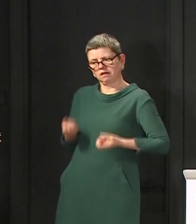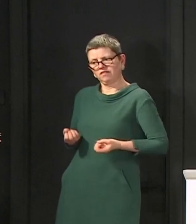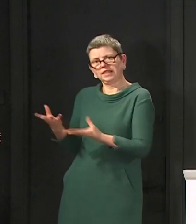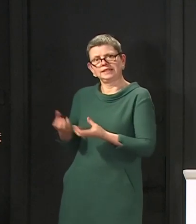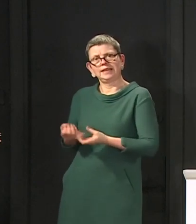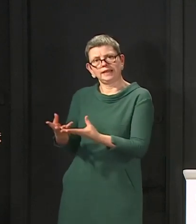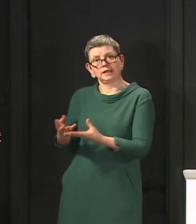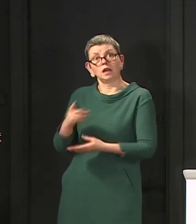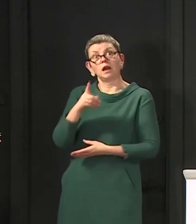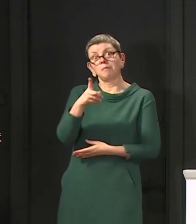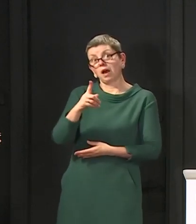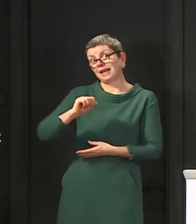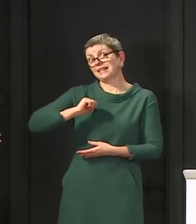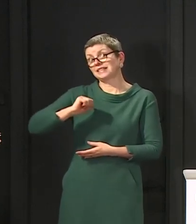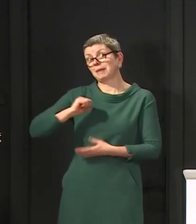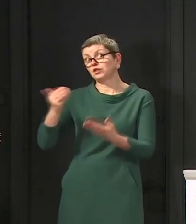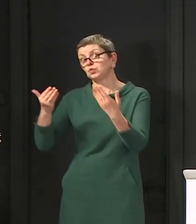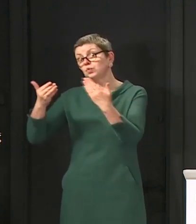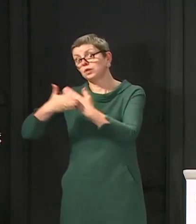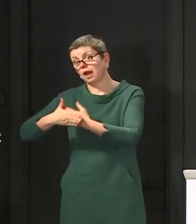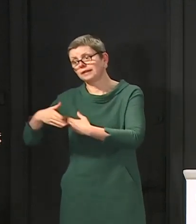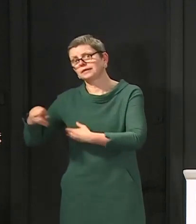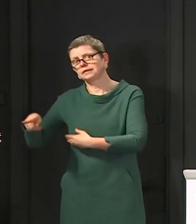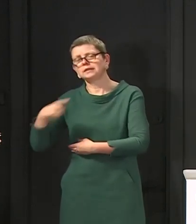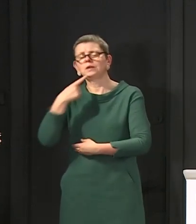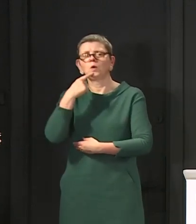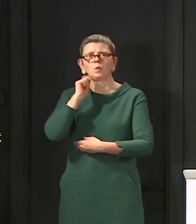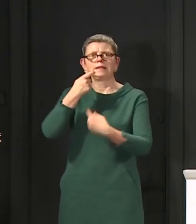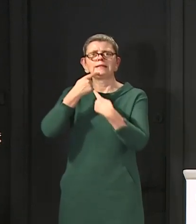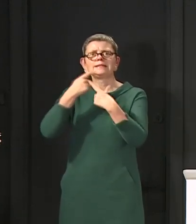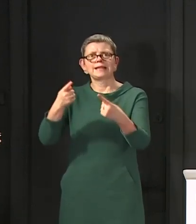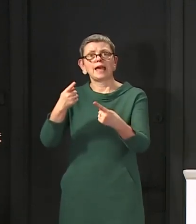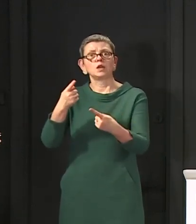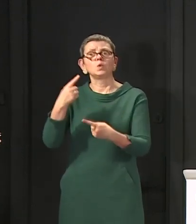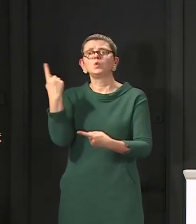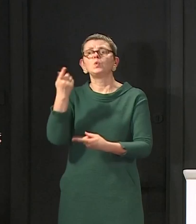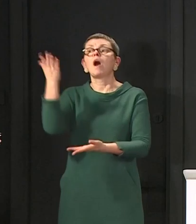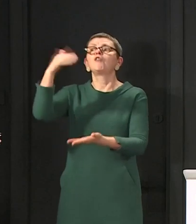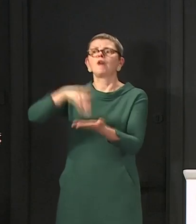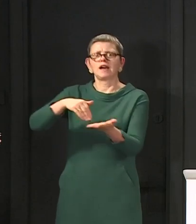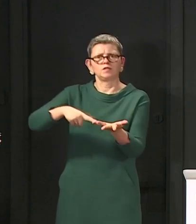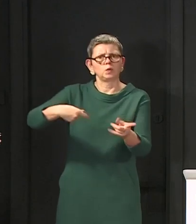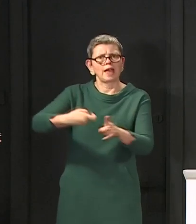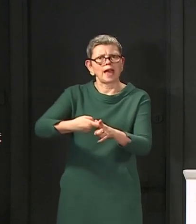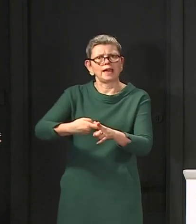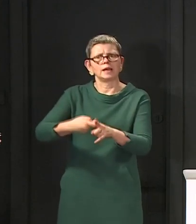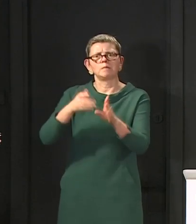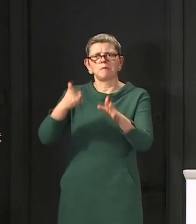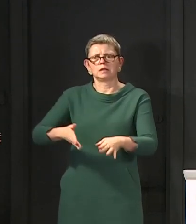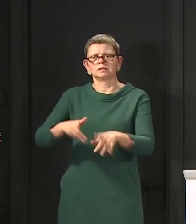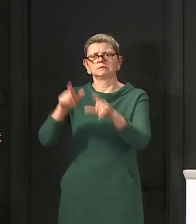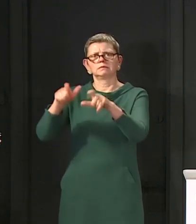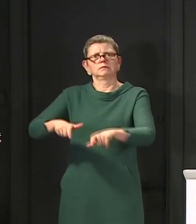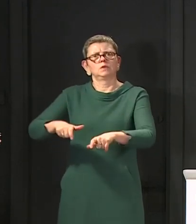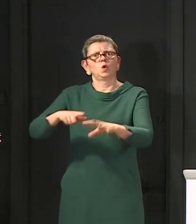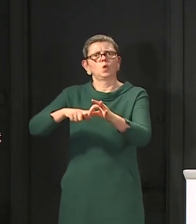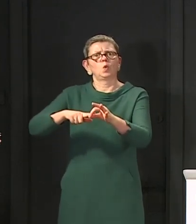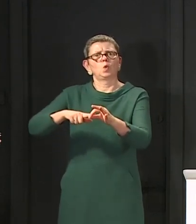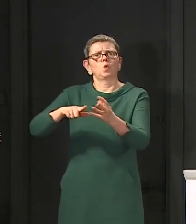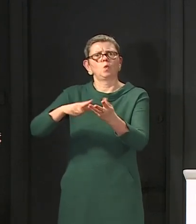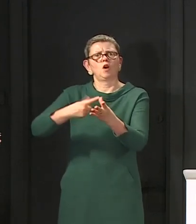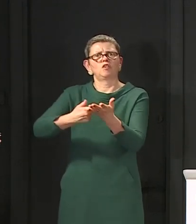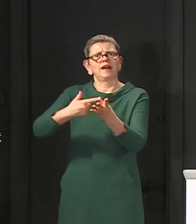expect confirmation tonight of a period of quarantine for people travelling into the UK. I've made it clear that I believe this is vital